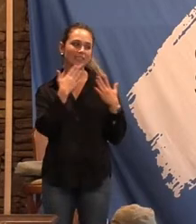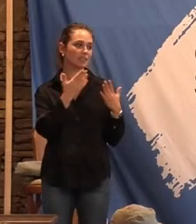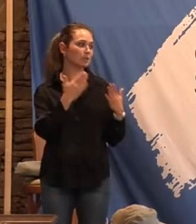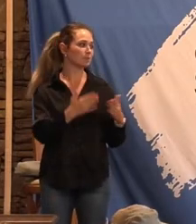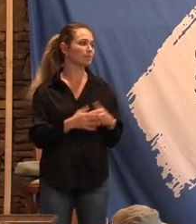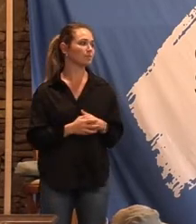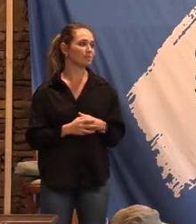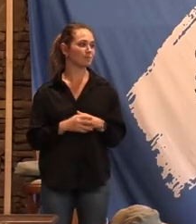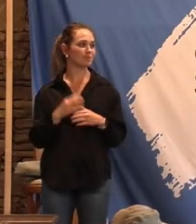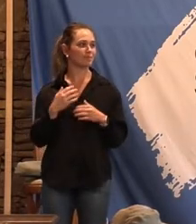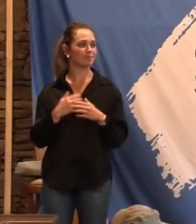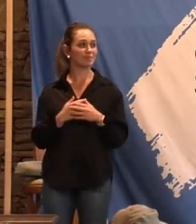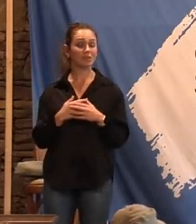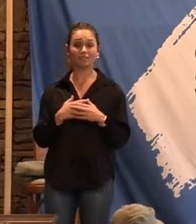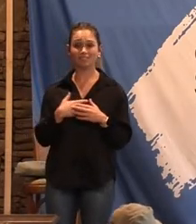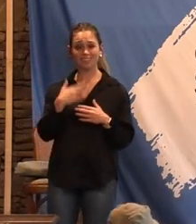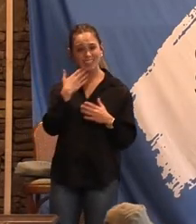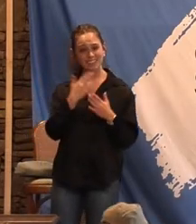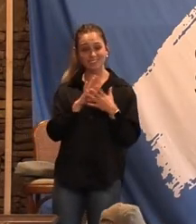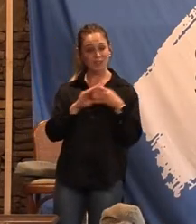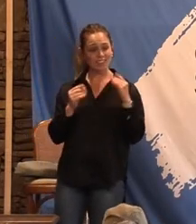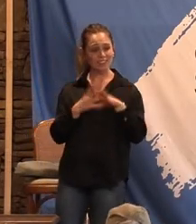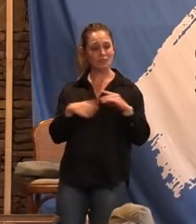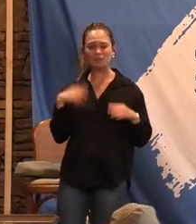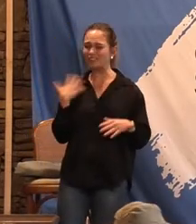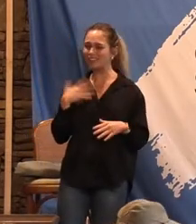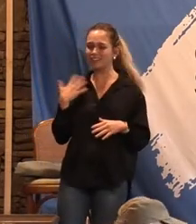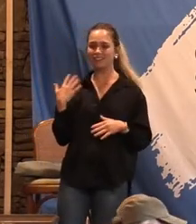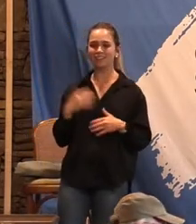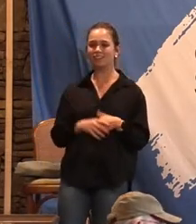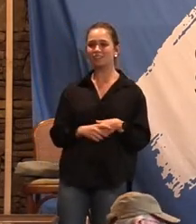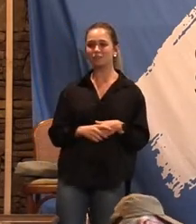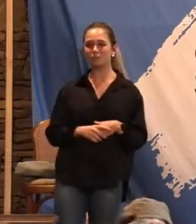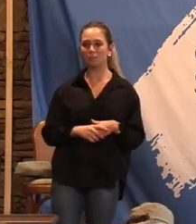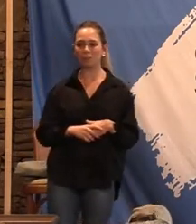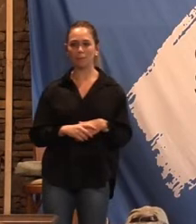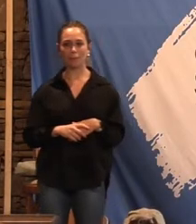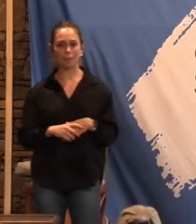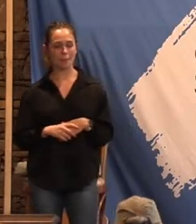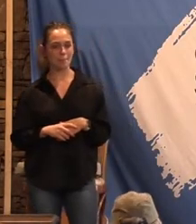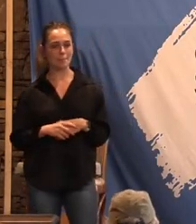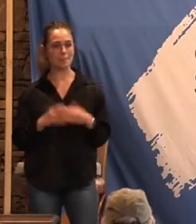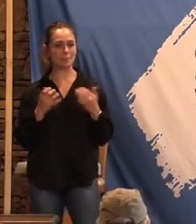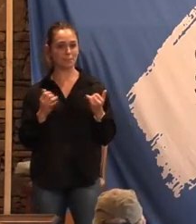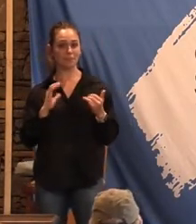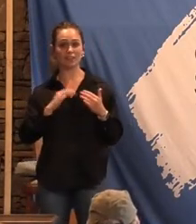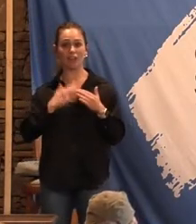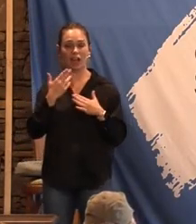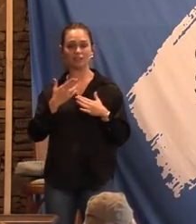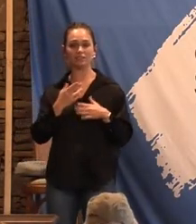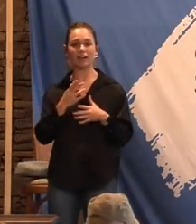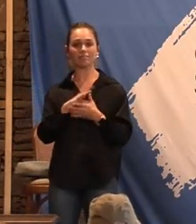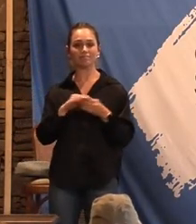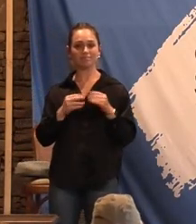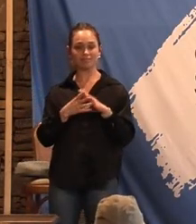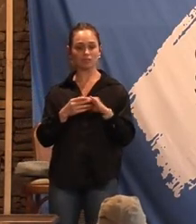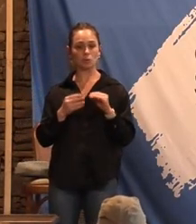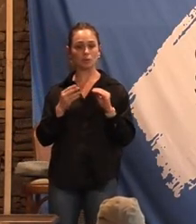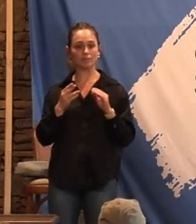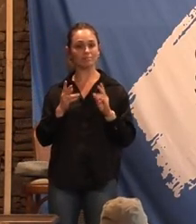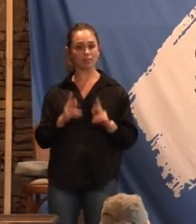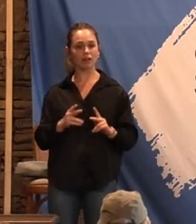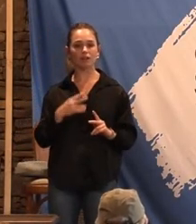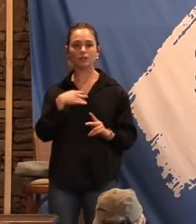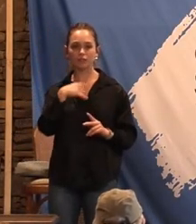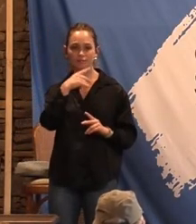Florida. Great story. Great stories. They're all good stories. Now, our next teller is unique in